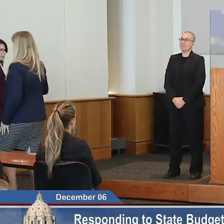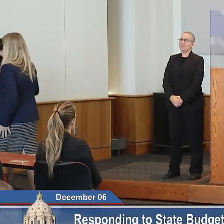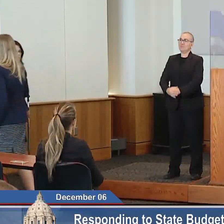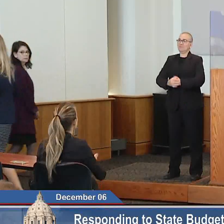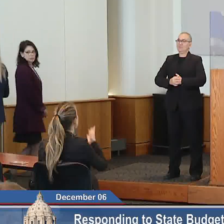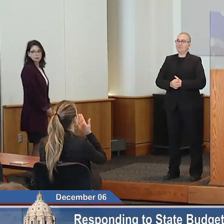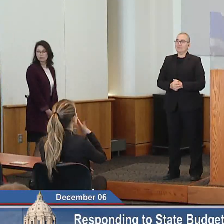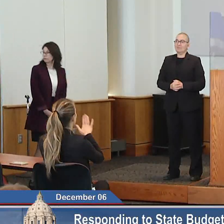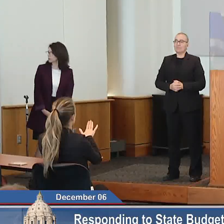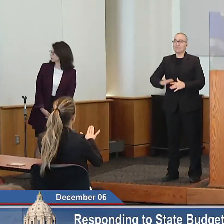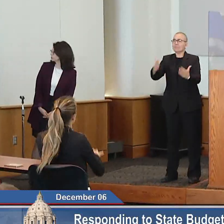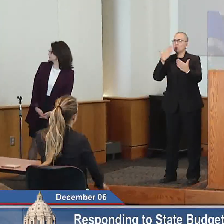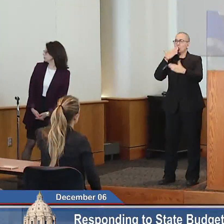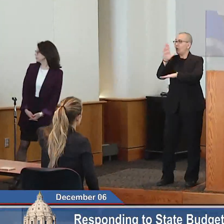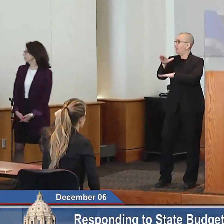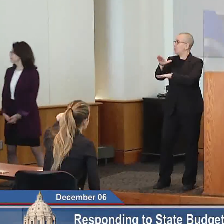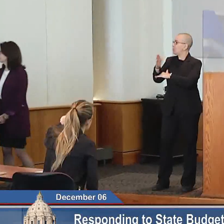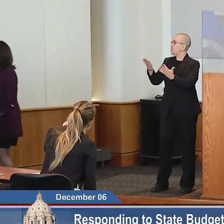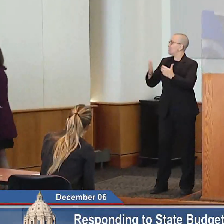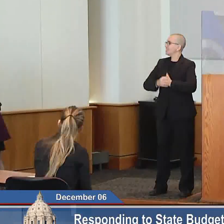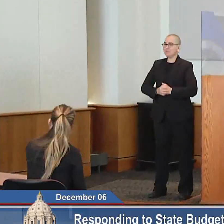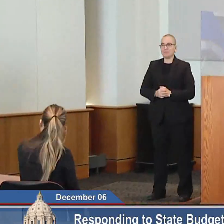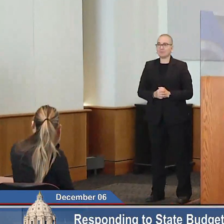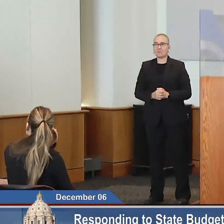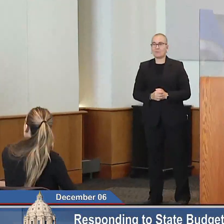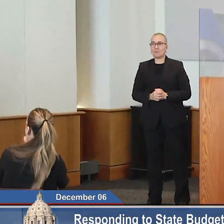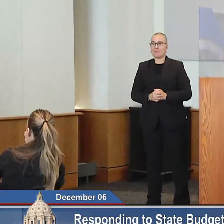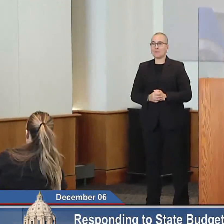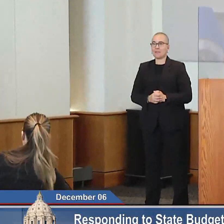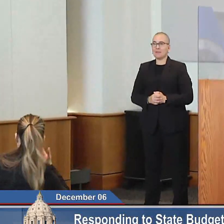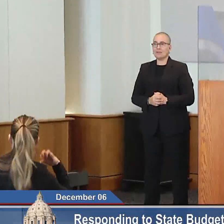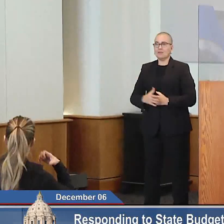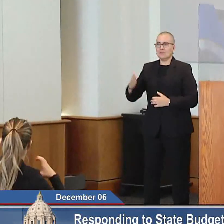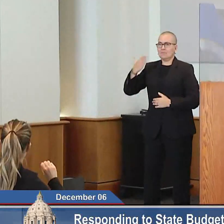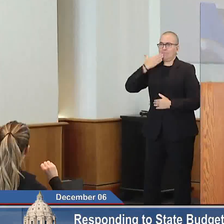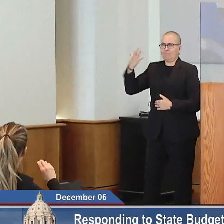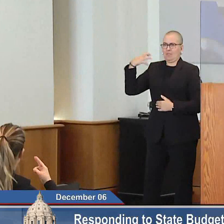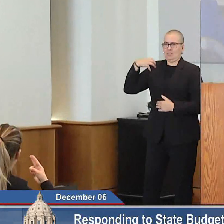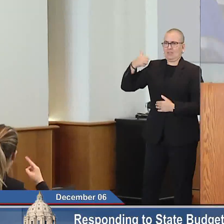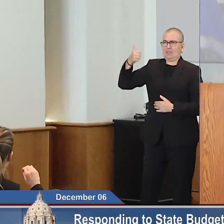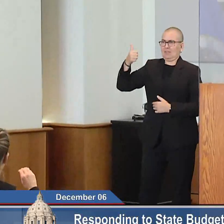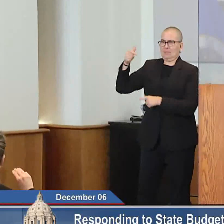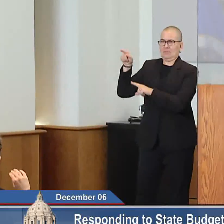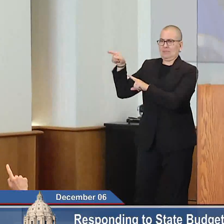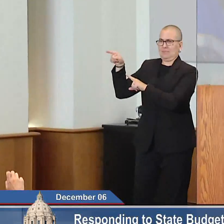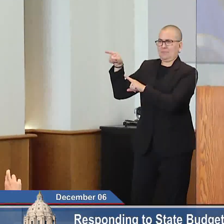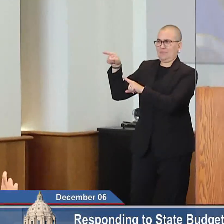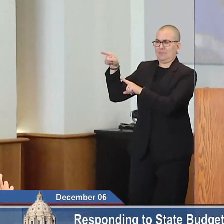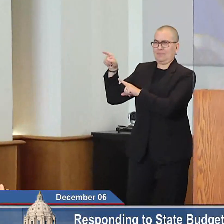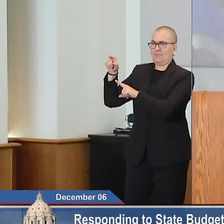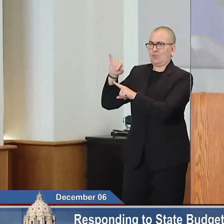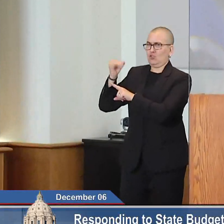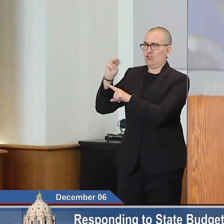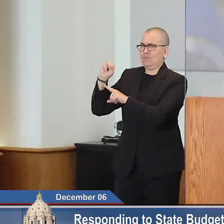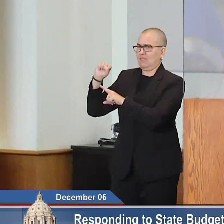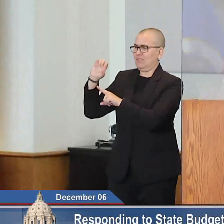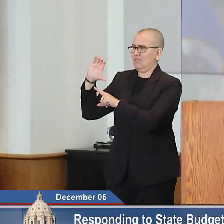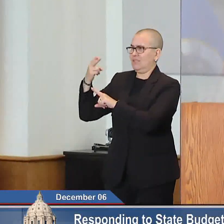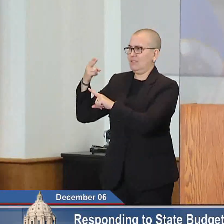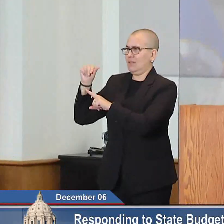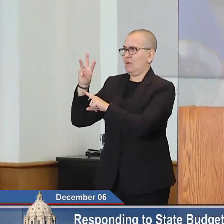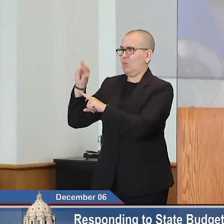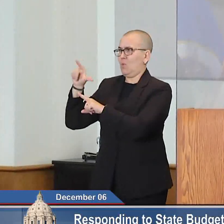Good afternoon, everyone. Thank you, Commissioner Showalter, Budget Director Mingi, and our state economist,